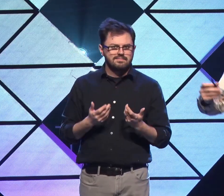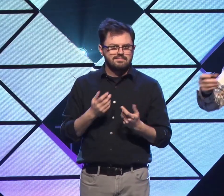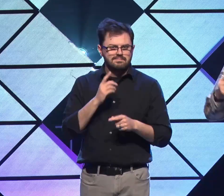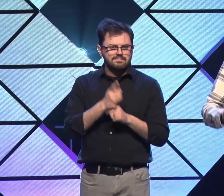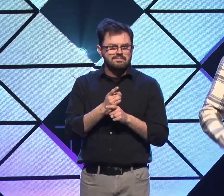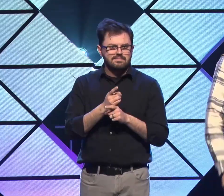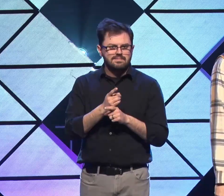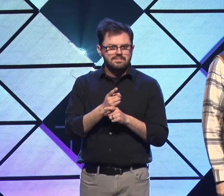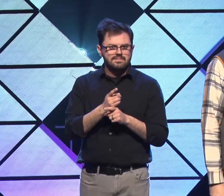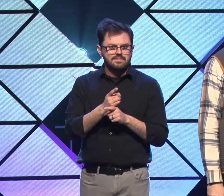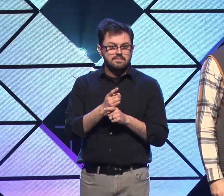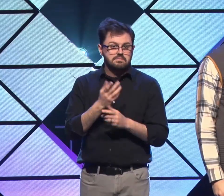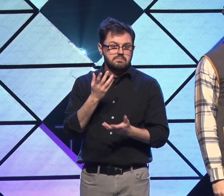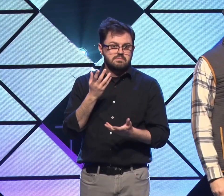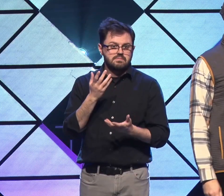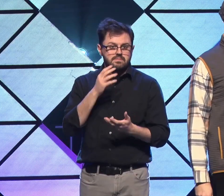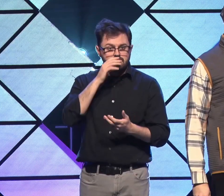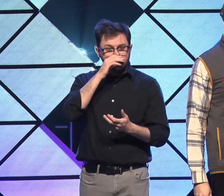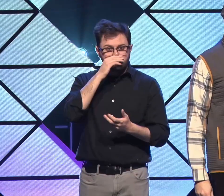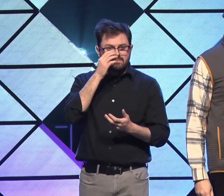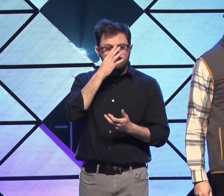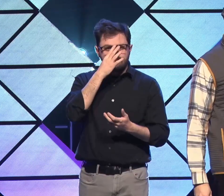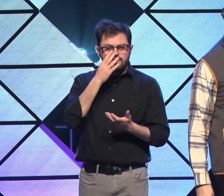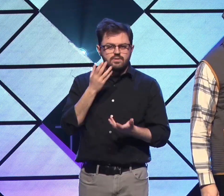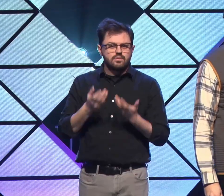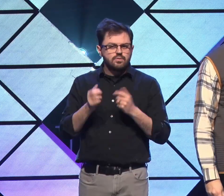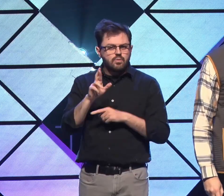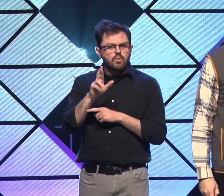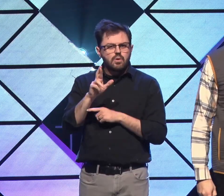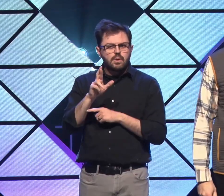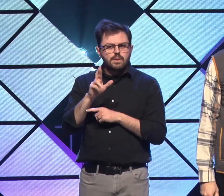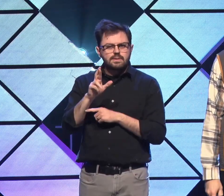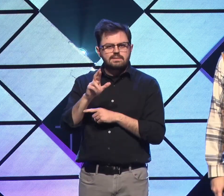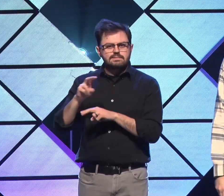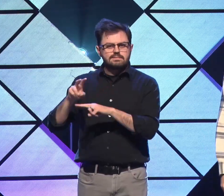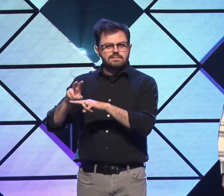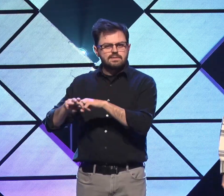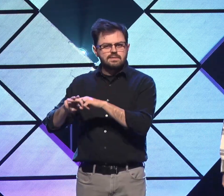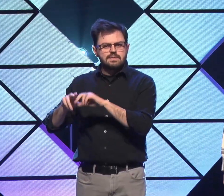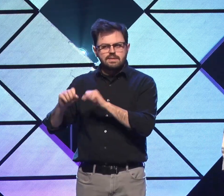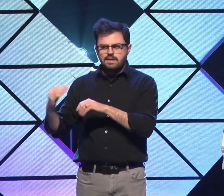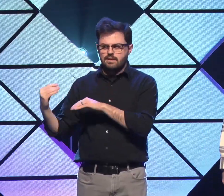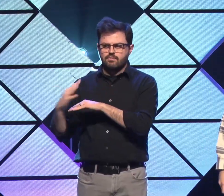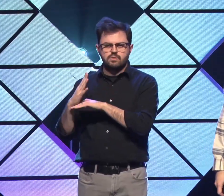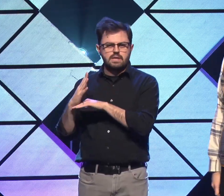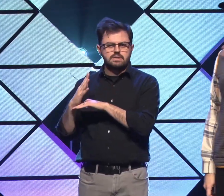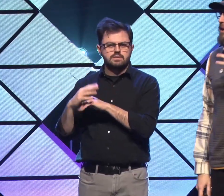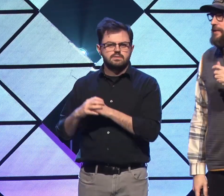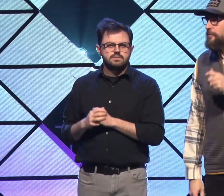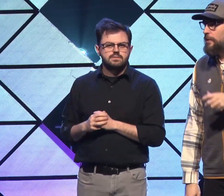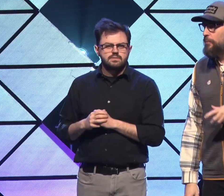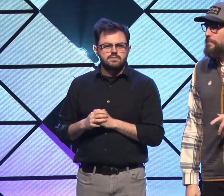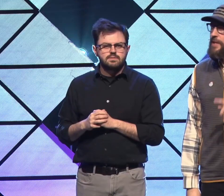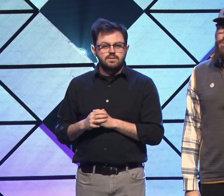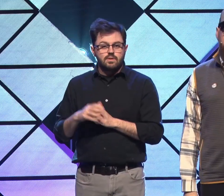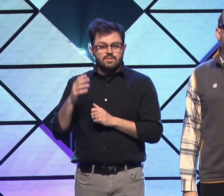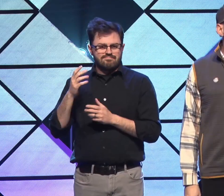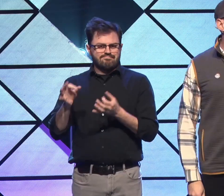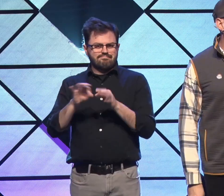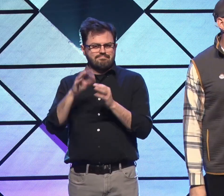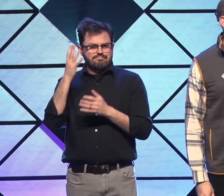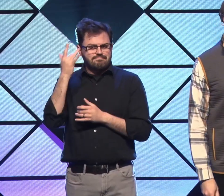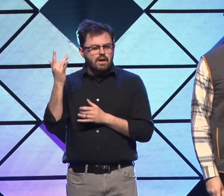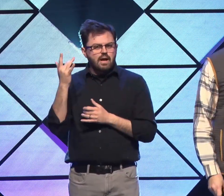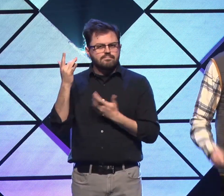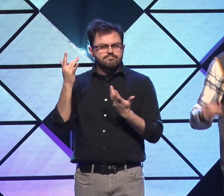Right? Or a car seat, right? A car seat that can influence us. Now, here's why these concepts are important, because we live